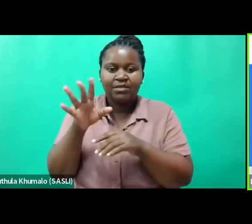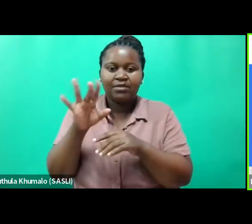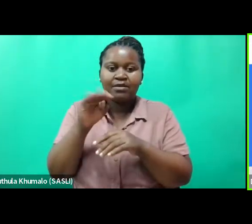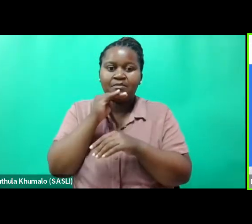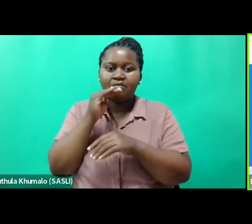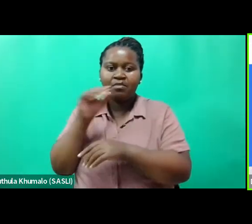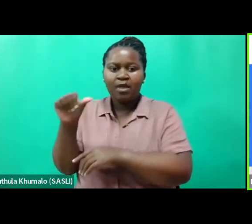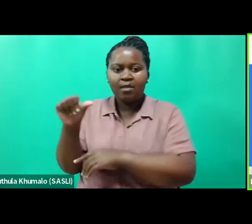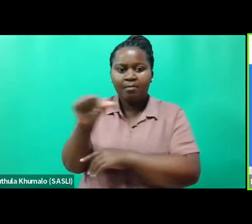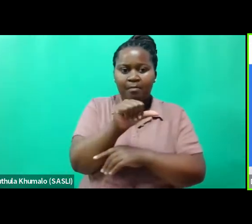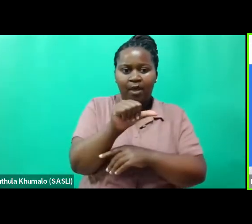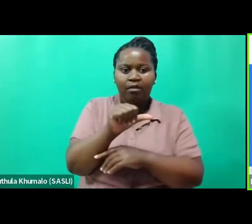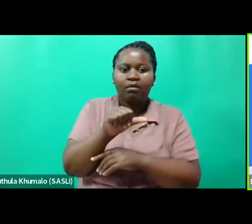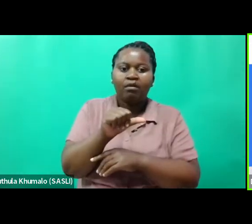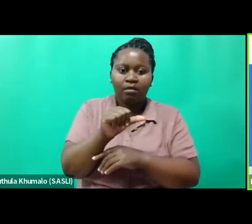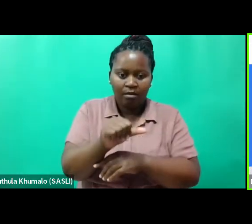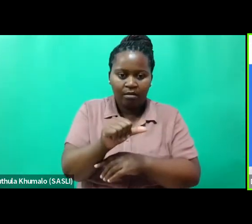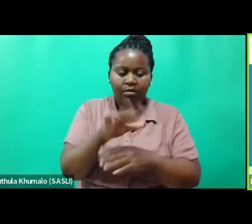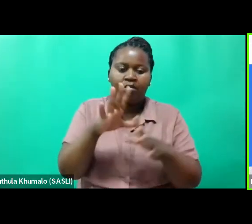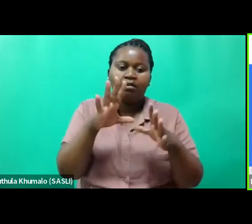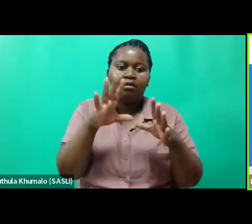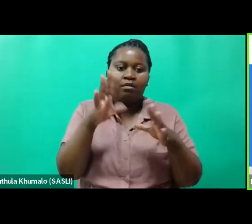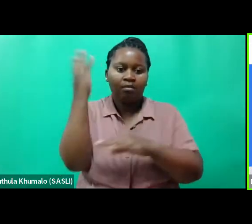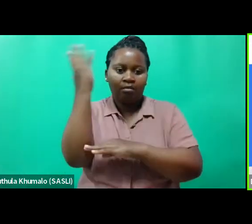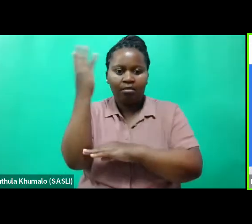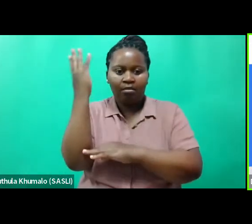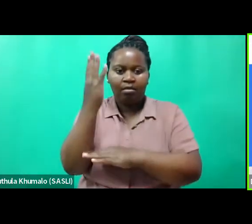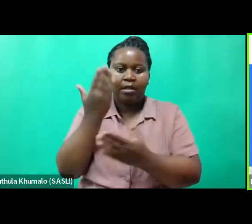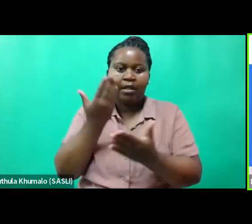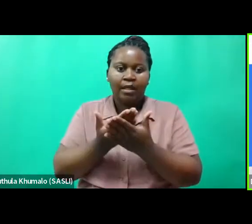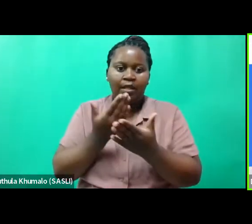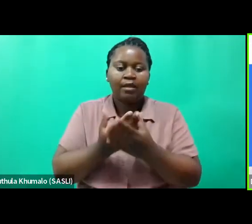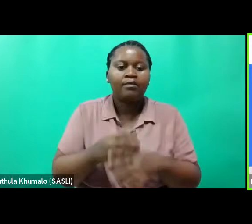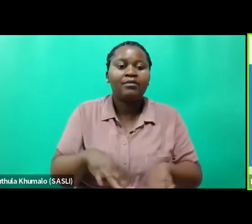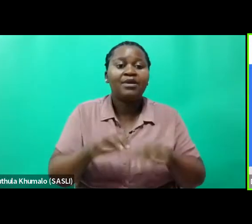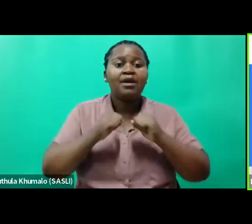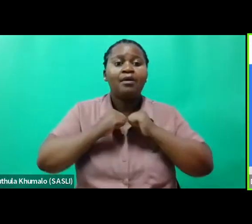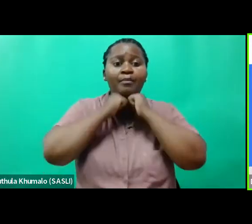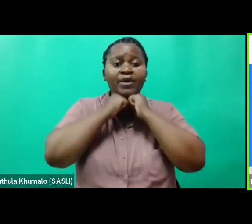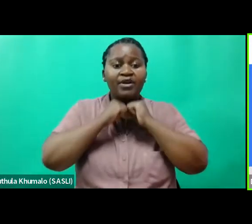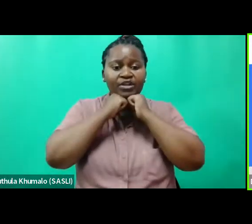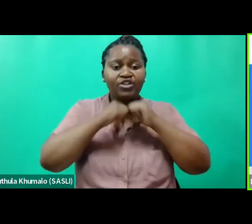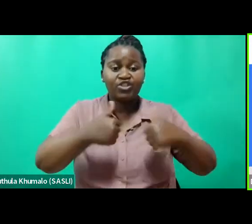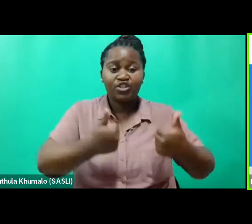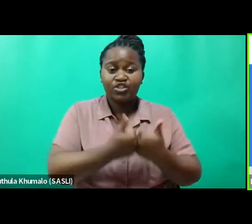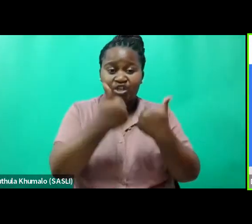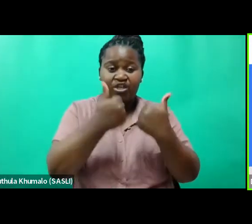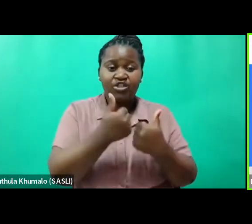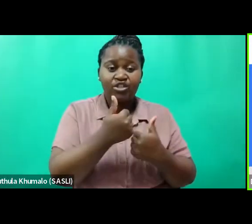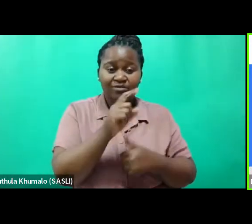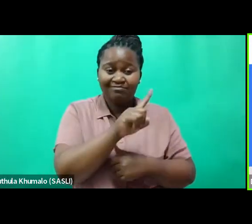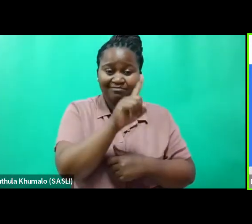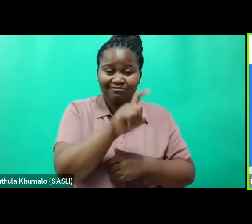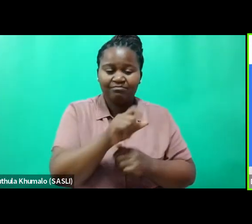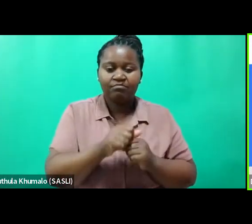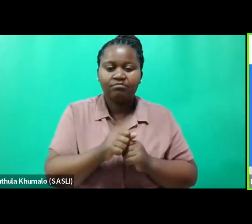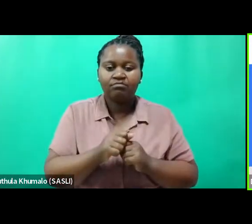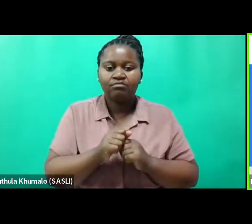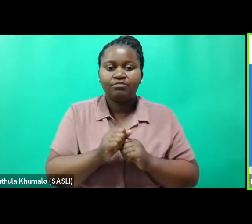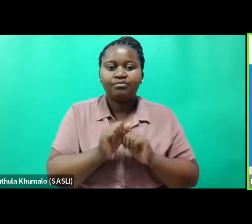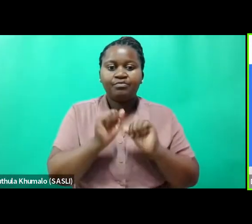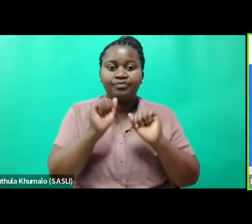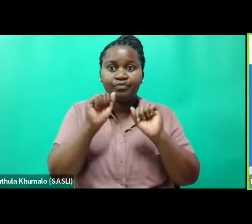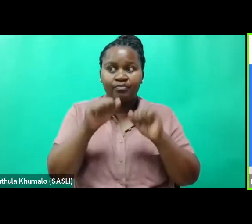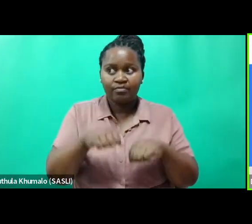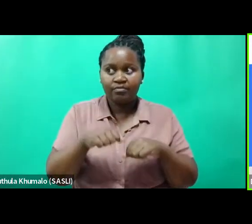lectures. Yeah, pretty much. And for your parents, was that a challenge? It was half the reason why I dropped